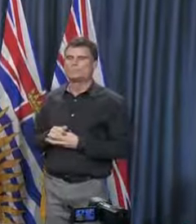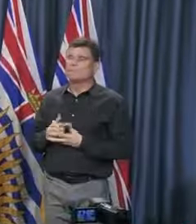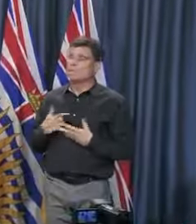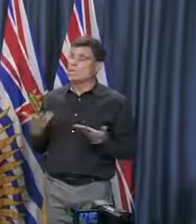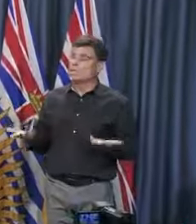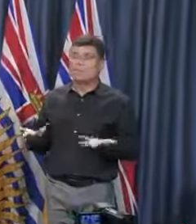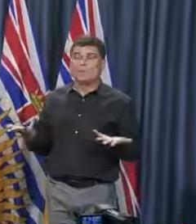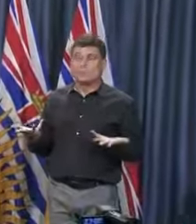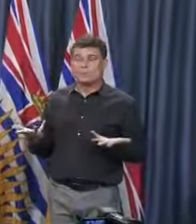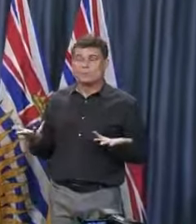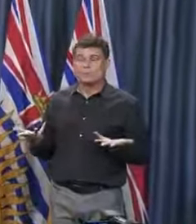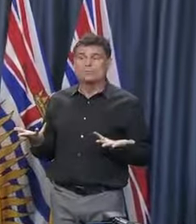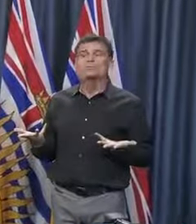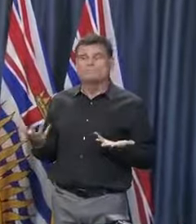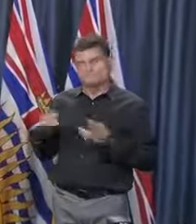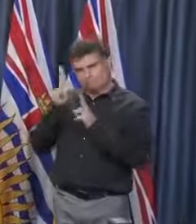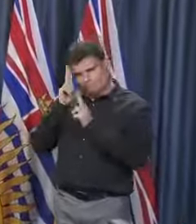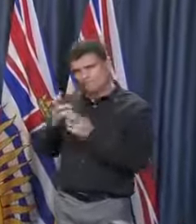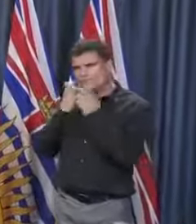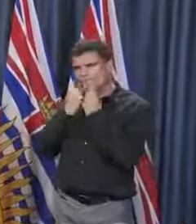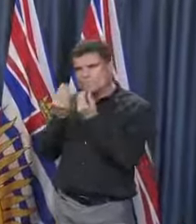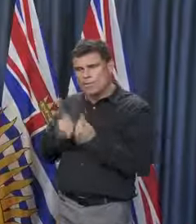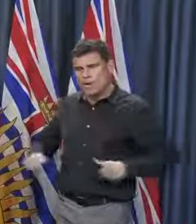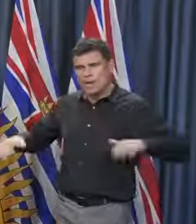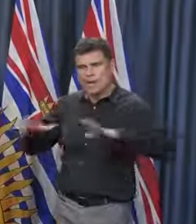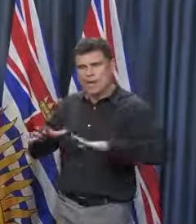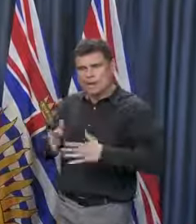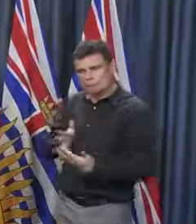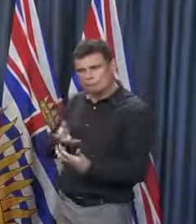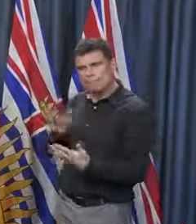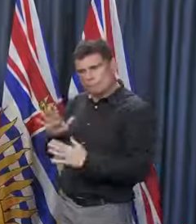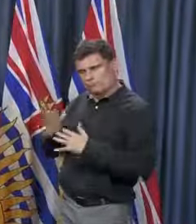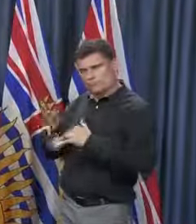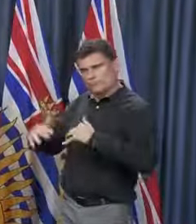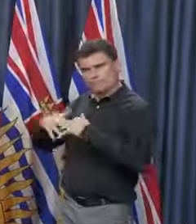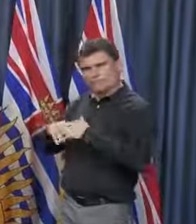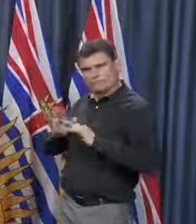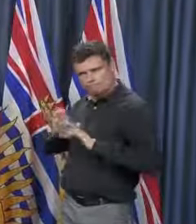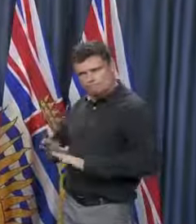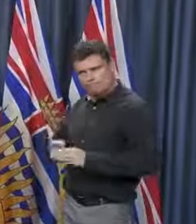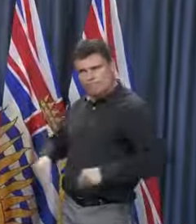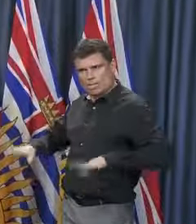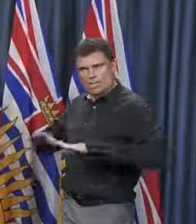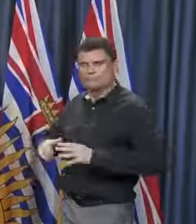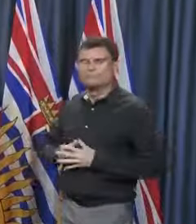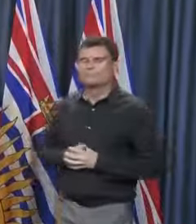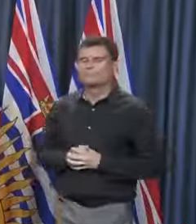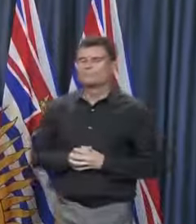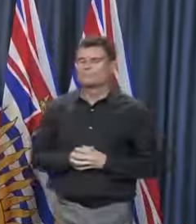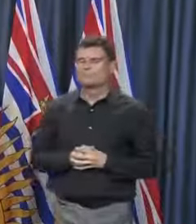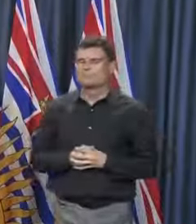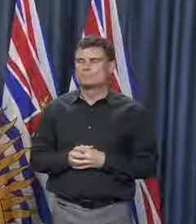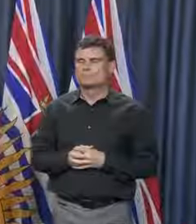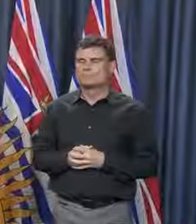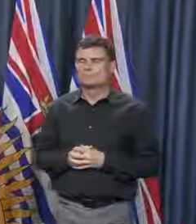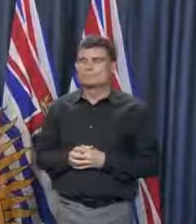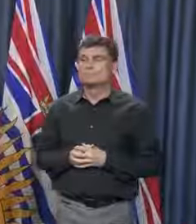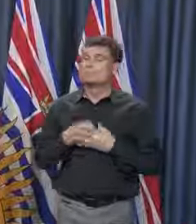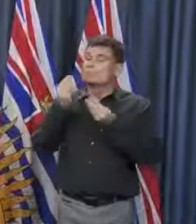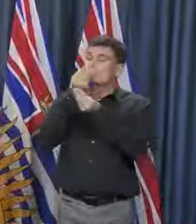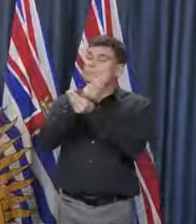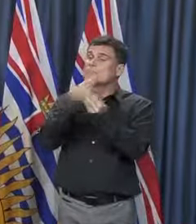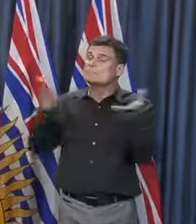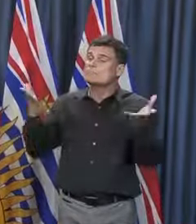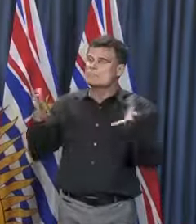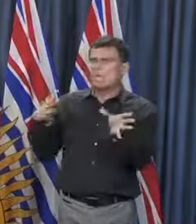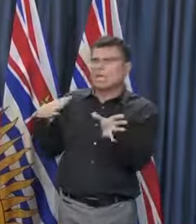be holding updates this week at 3 o'clock from Tuesday to Friday. Tomorrow here in Victoria, and then Wednesday, Thursday, and